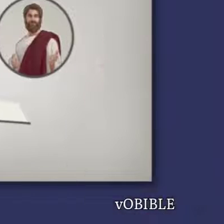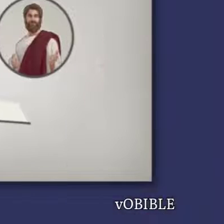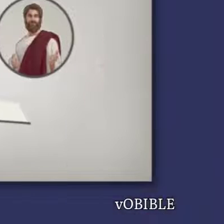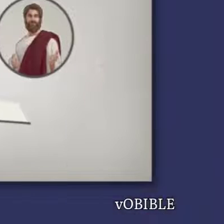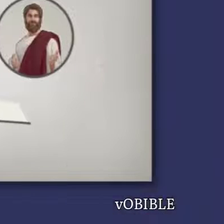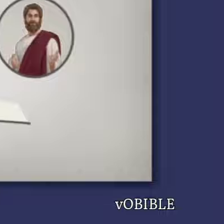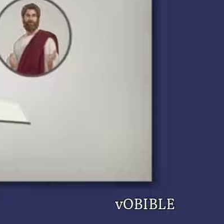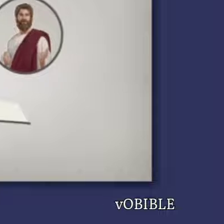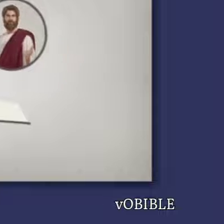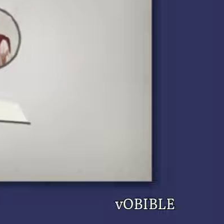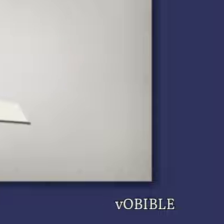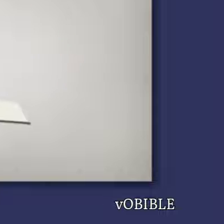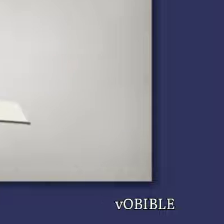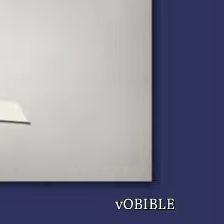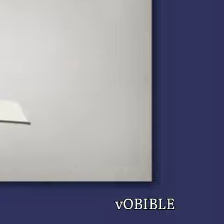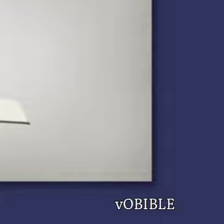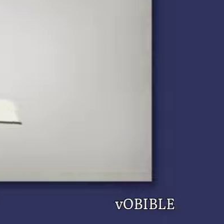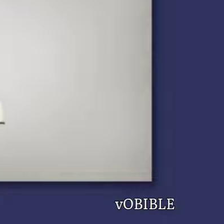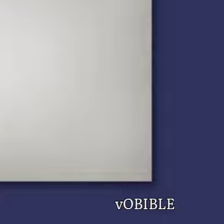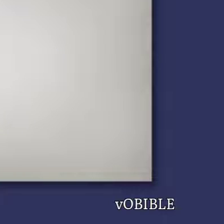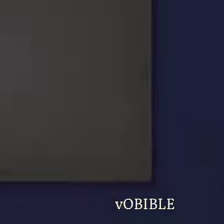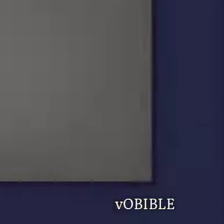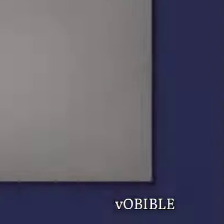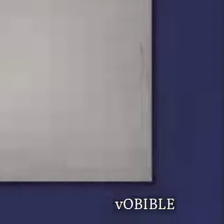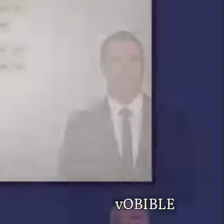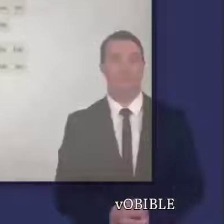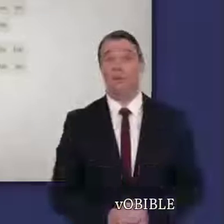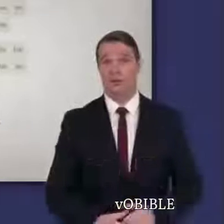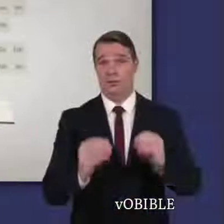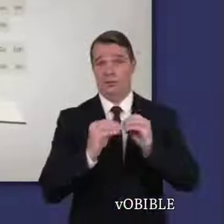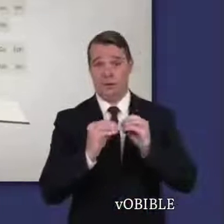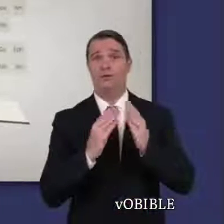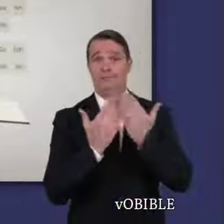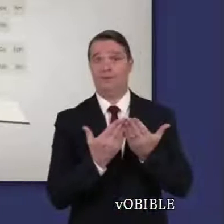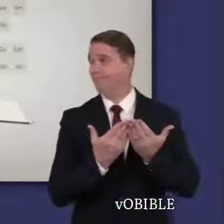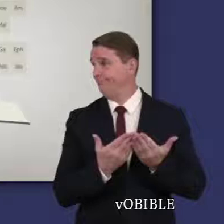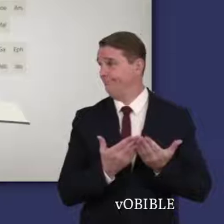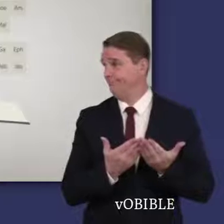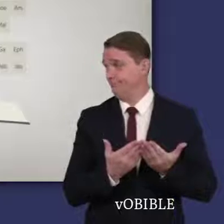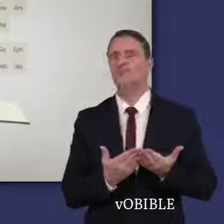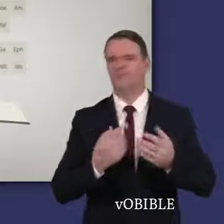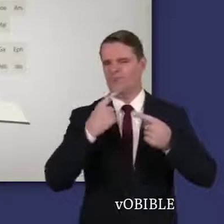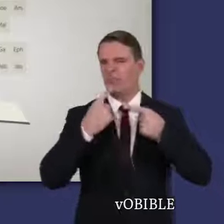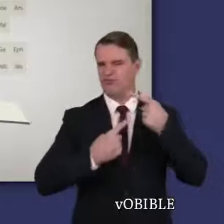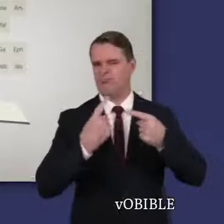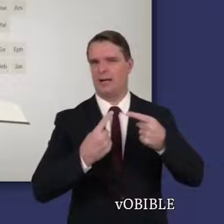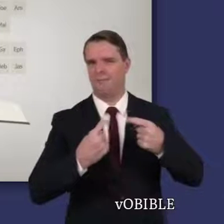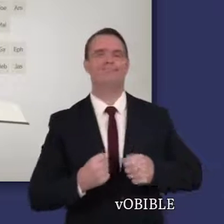God's kingdom. An Introduction to 1